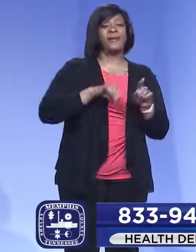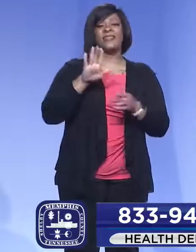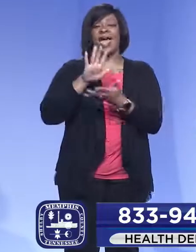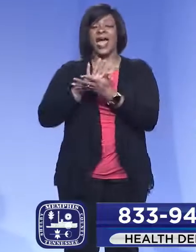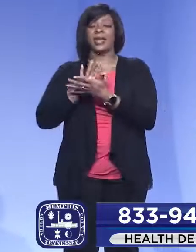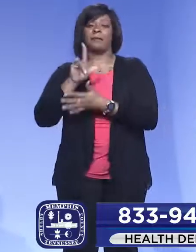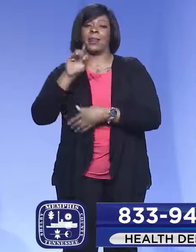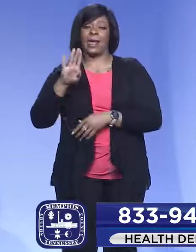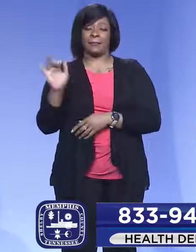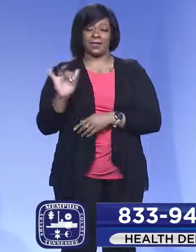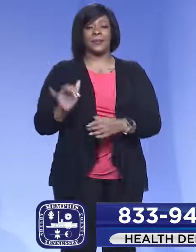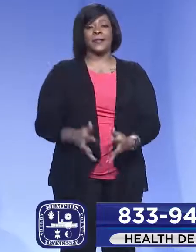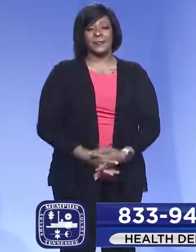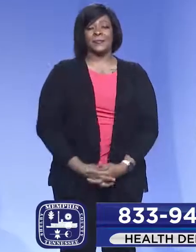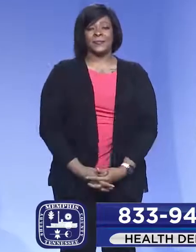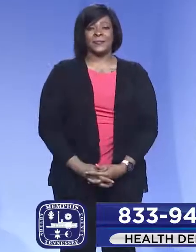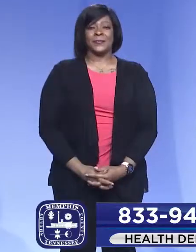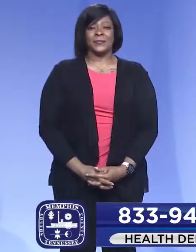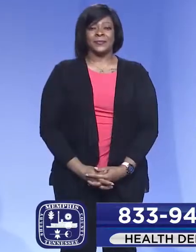academic labs as well.